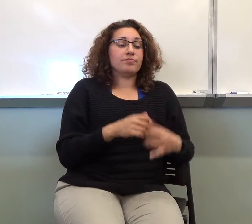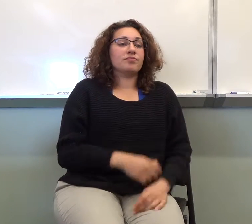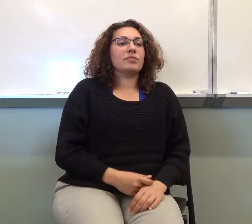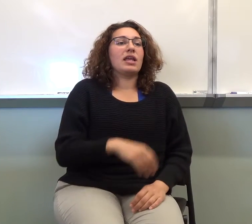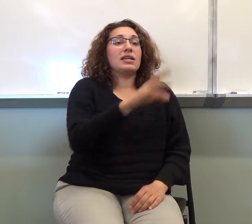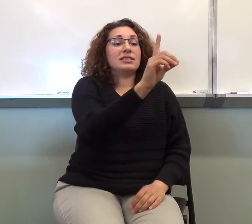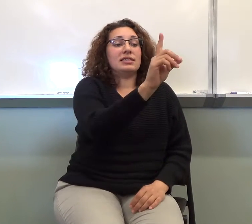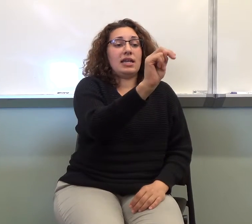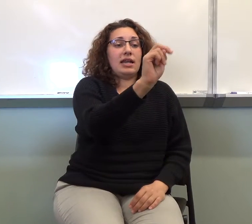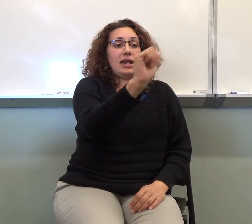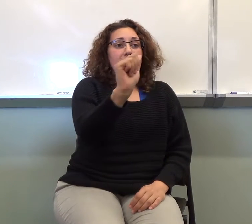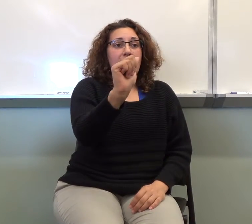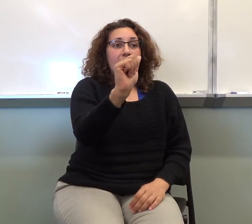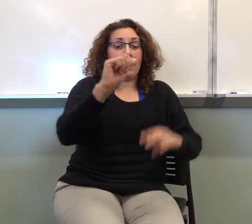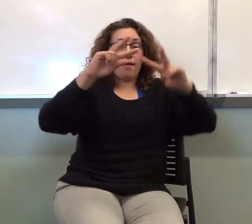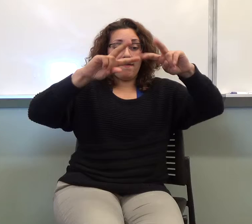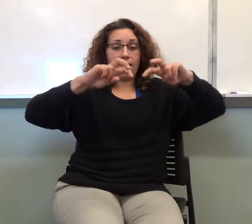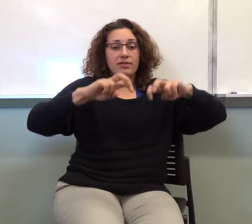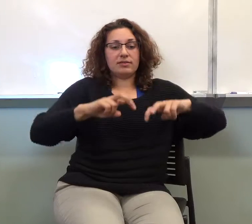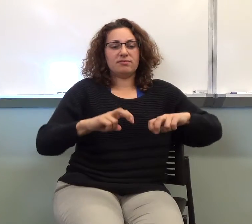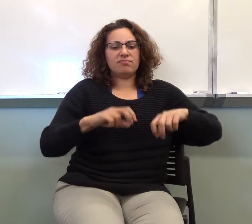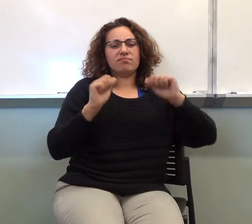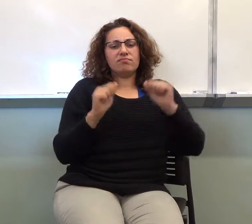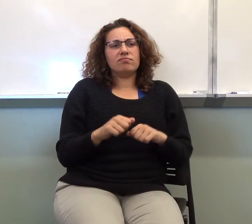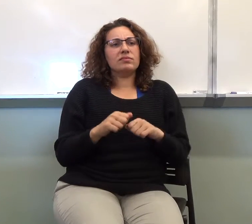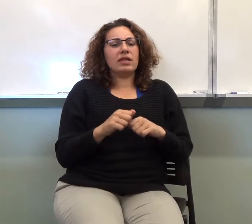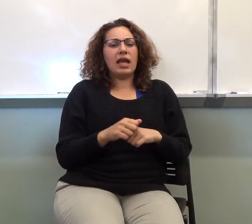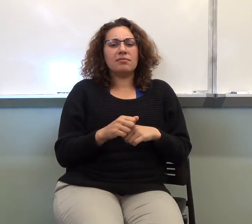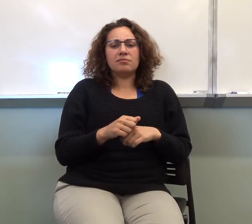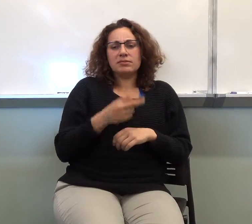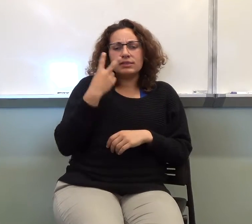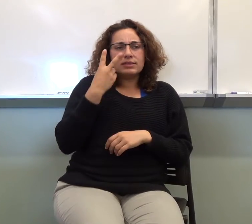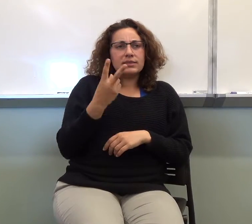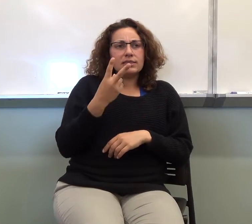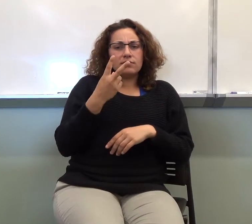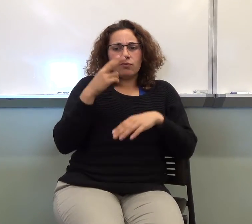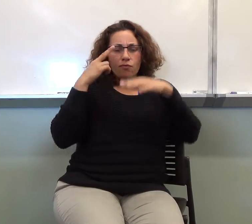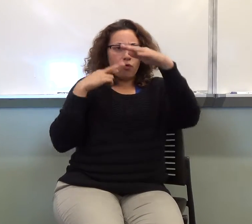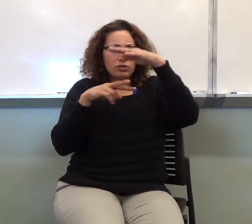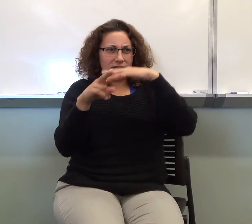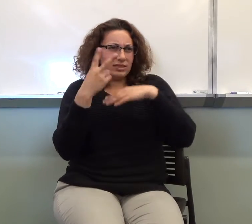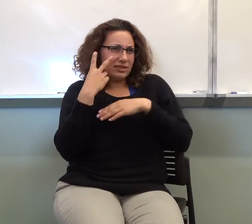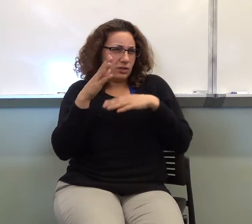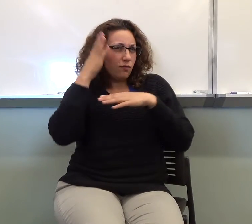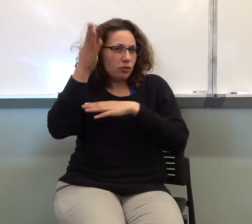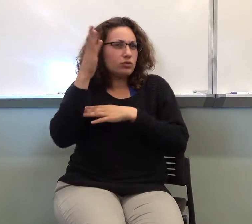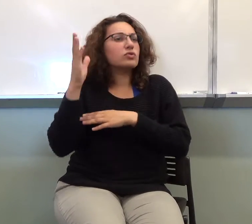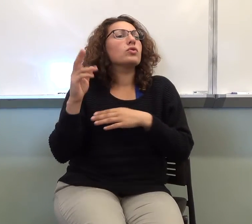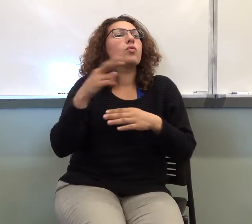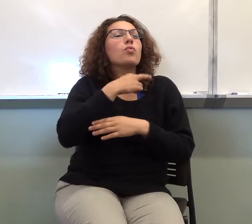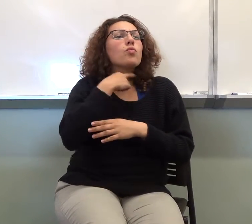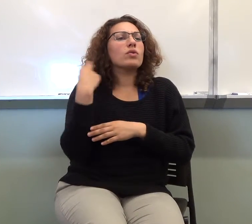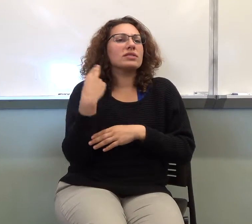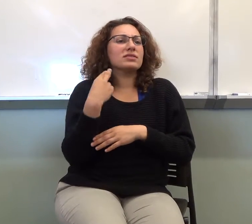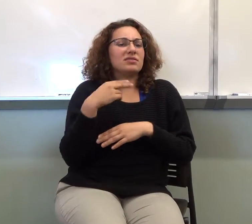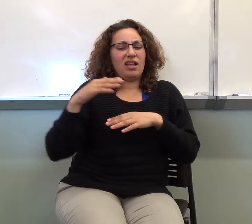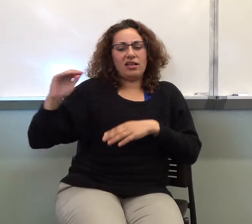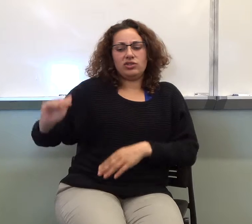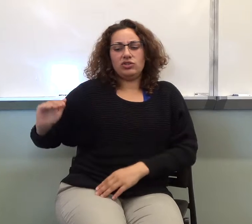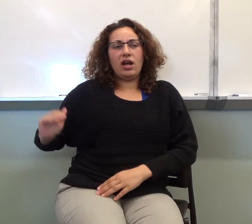used to determine the risk that a child will be born with cystic fibrosis. If both parents test positive, the probability is 25%